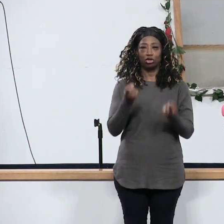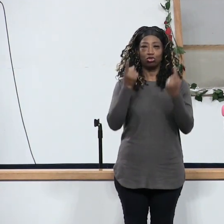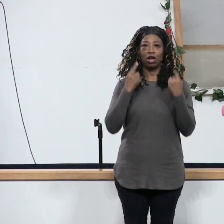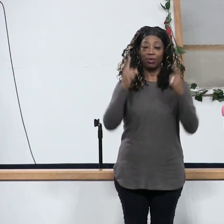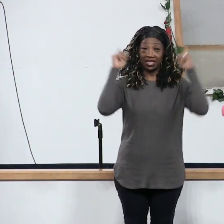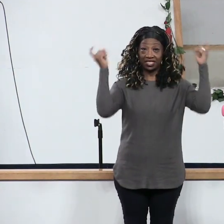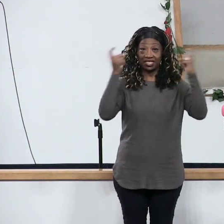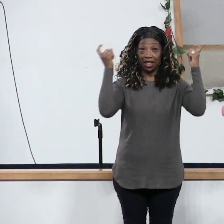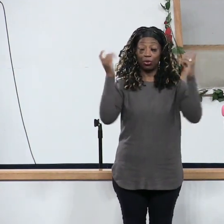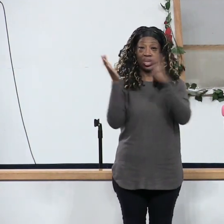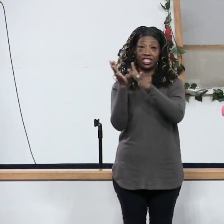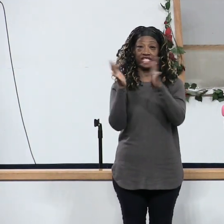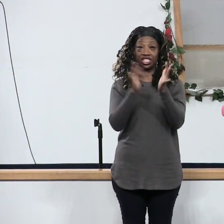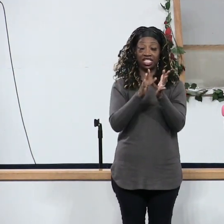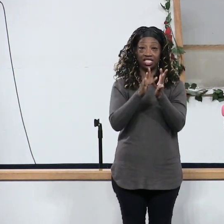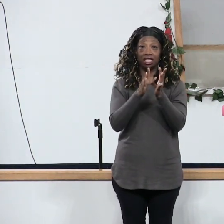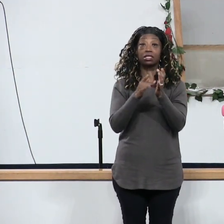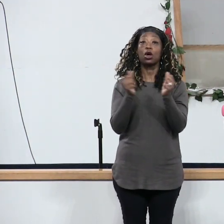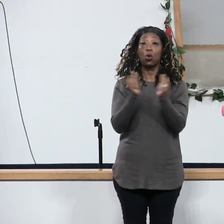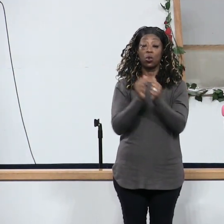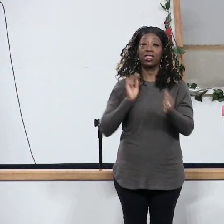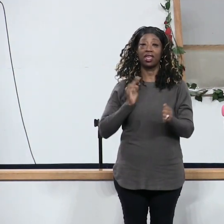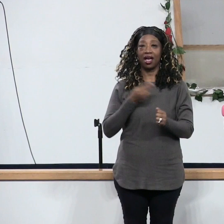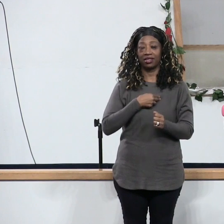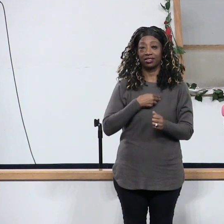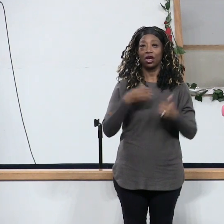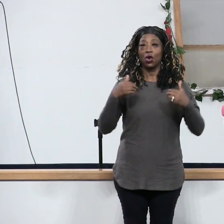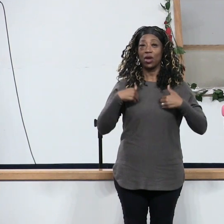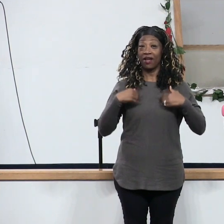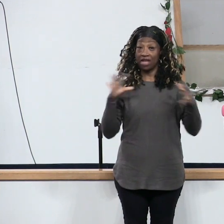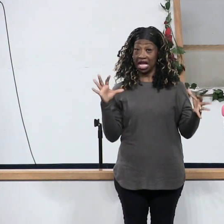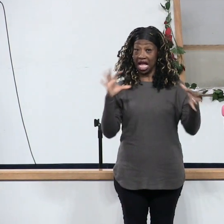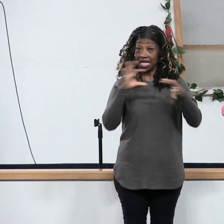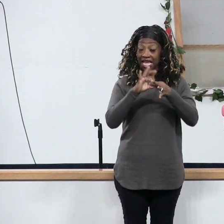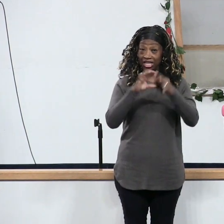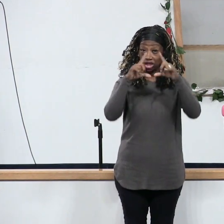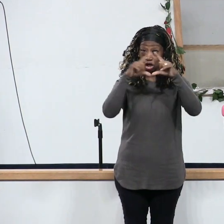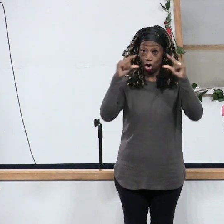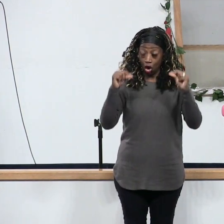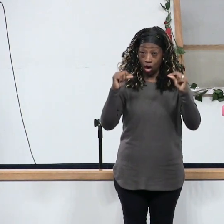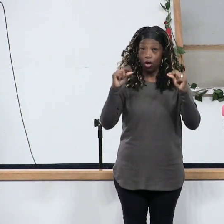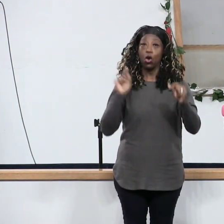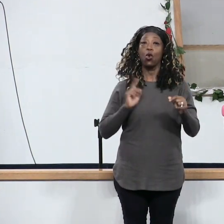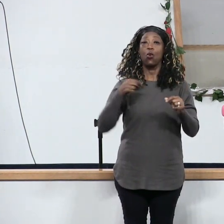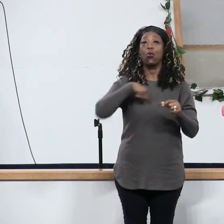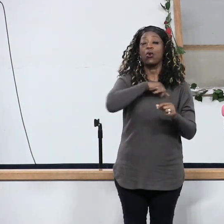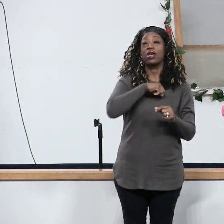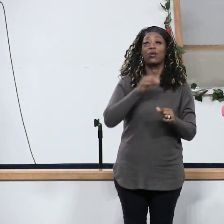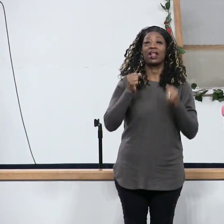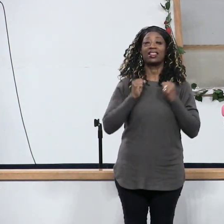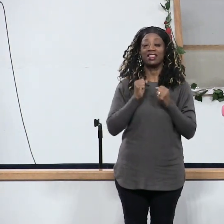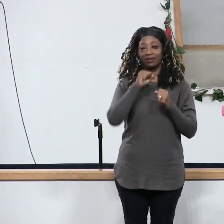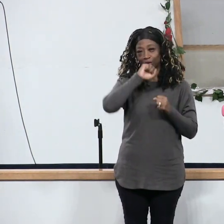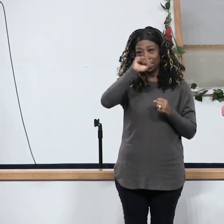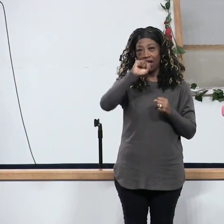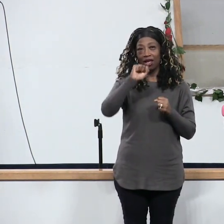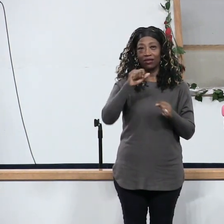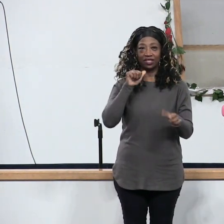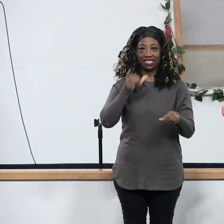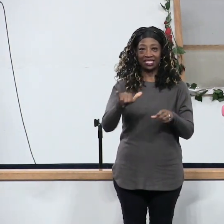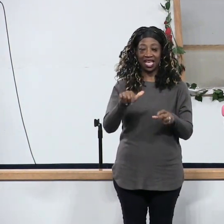us. Listen, we have a connection card. We would love to stay connected with you. And it's digital, so you can just take your phone